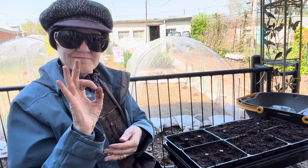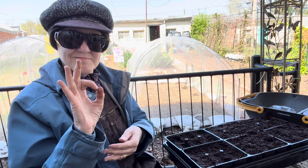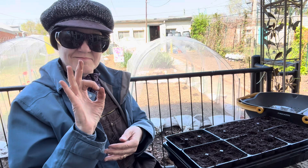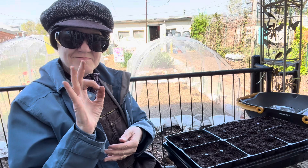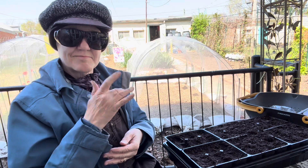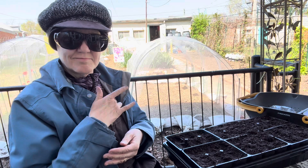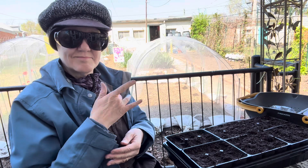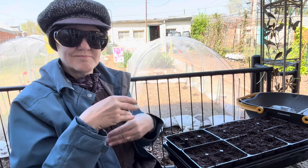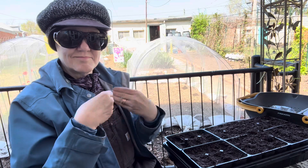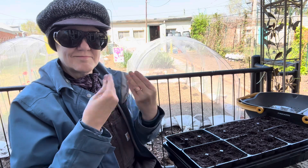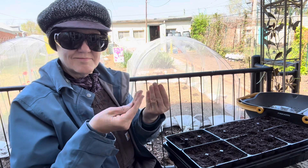dwarf variety.